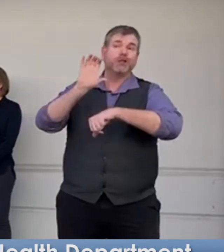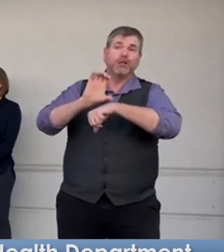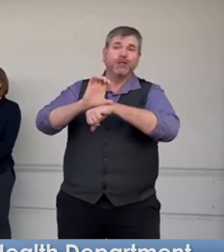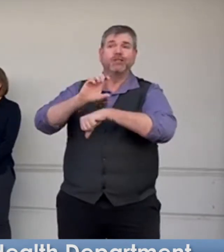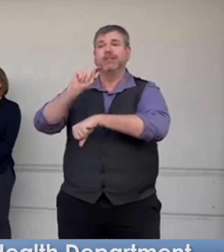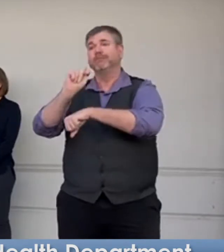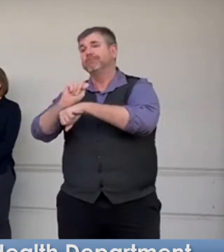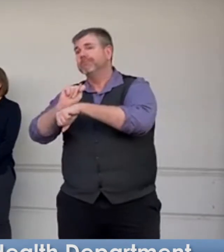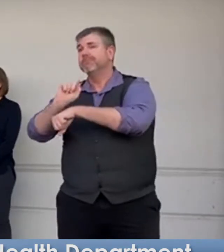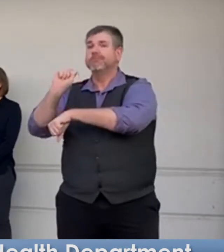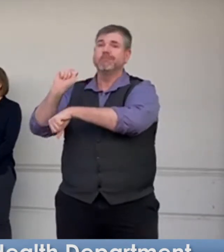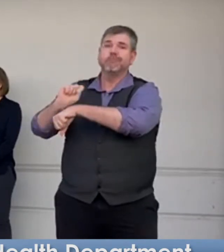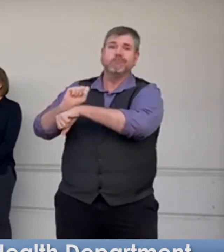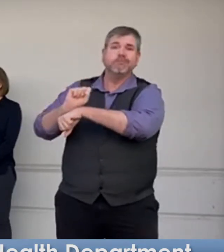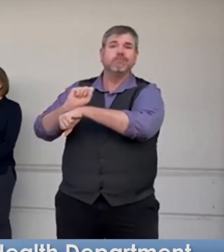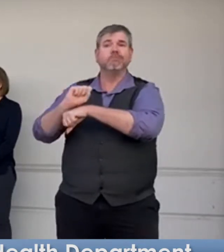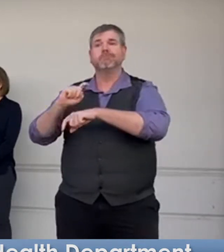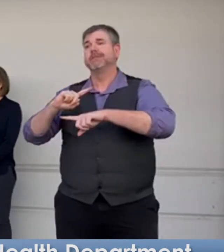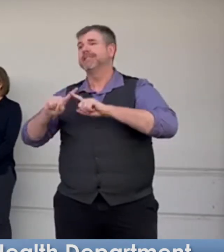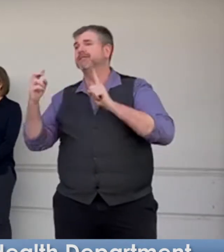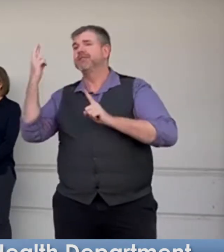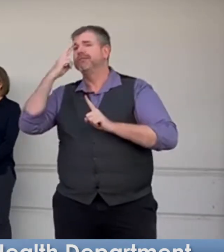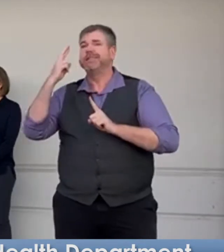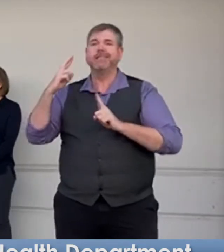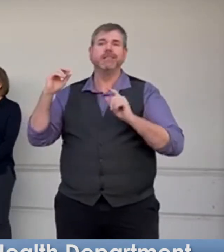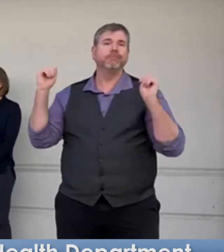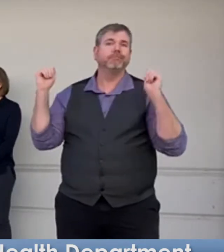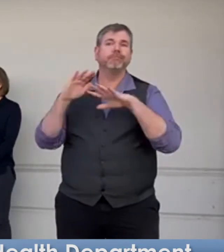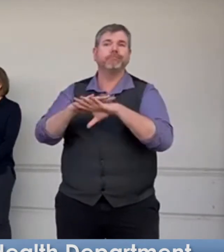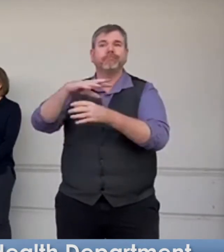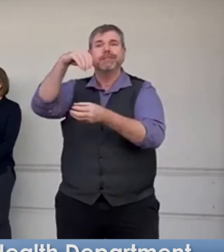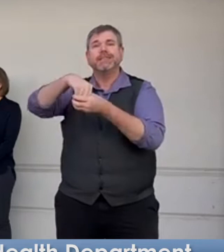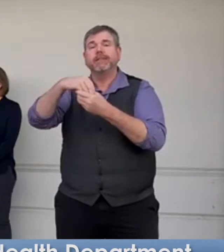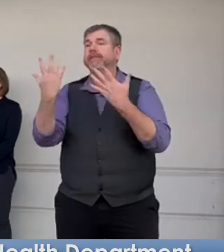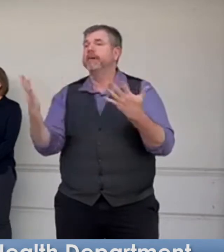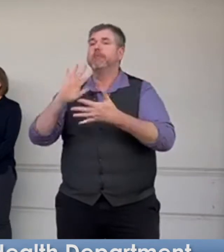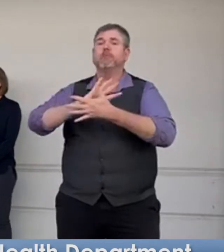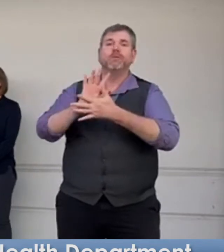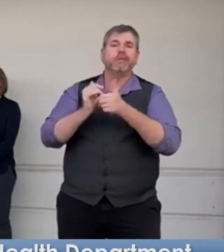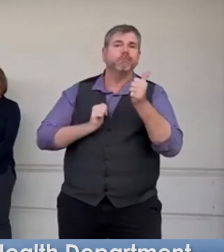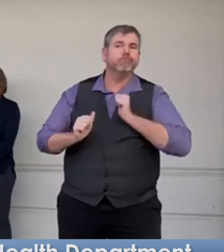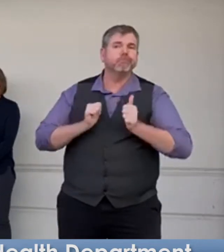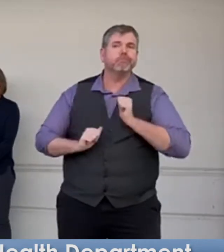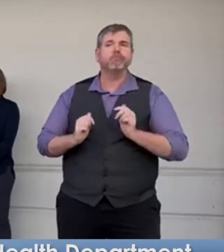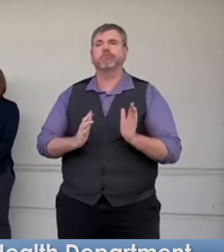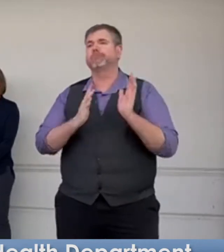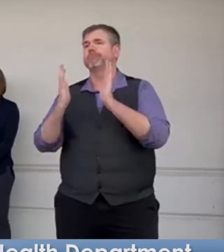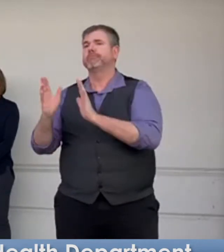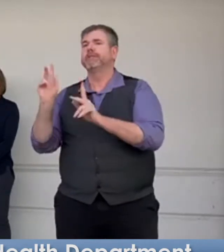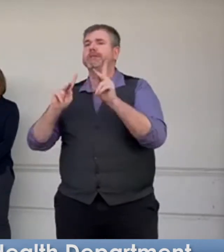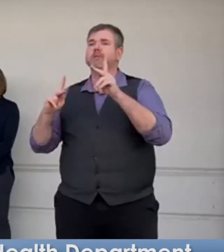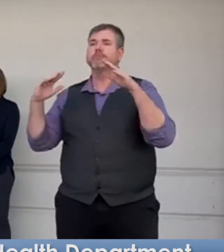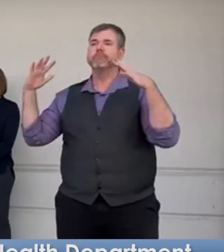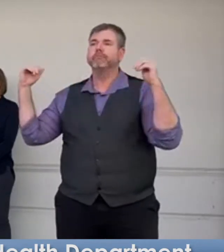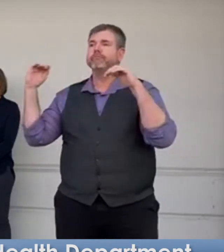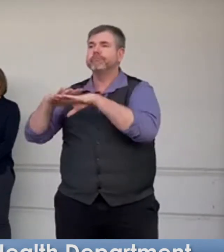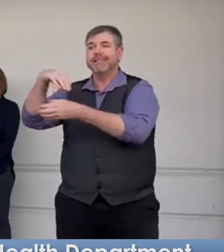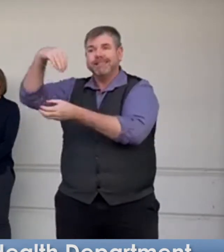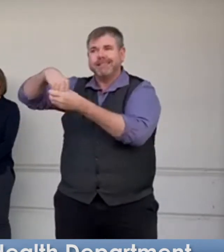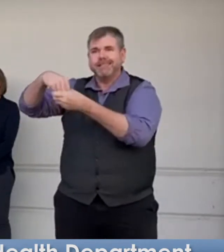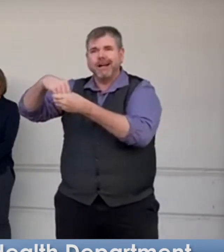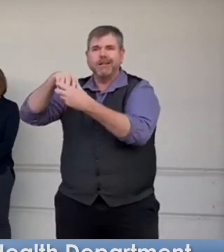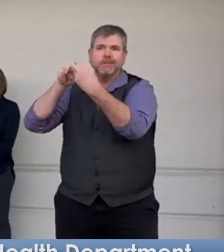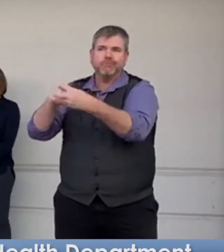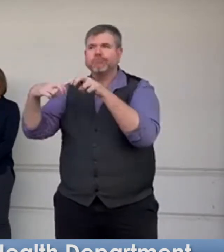other purposes, including movie theaters, any other place where people are gathering indoors. Indoor gatherings